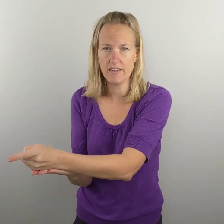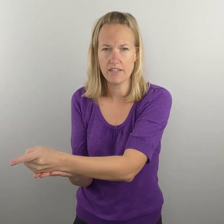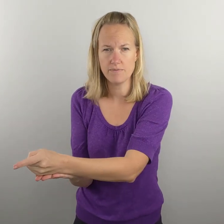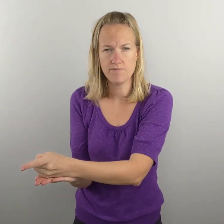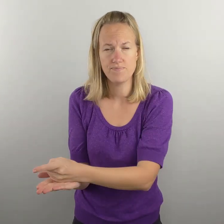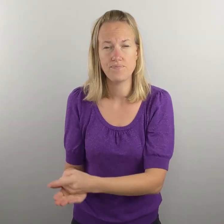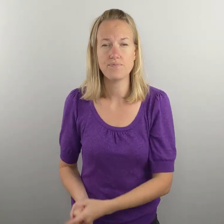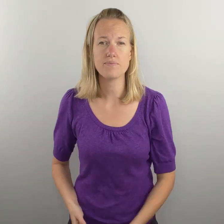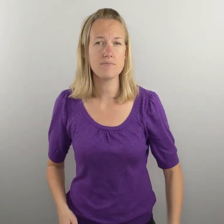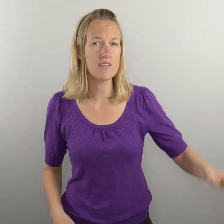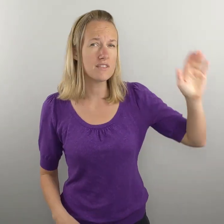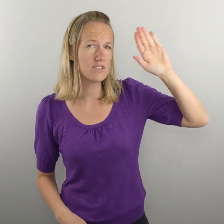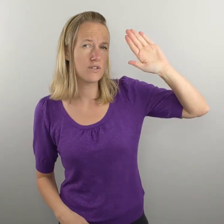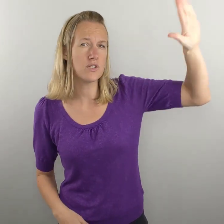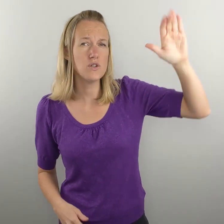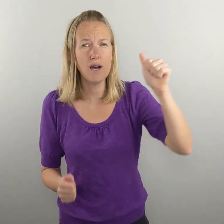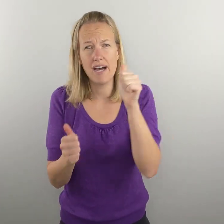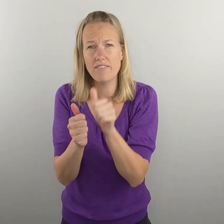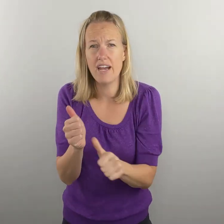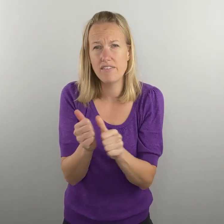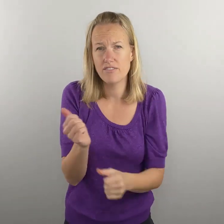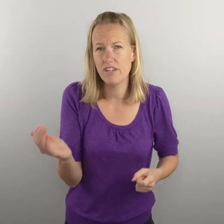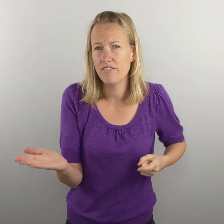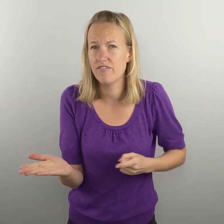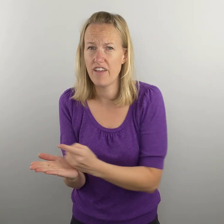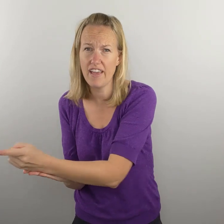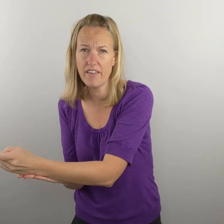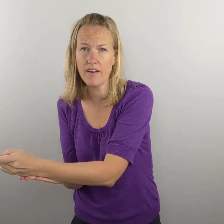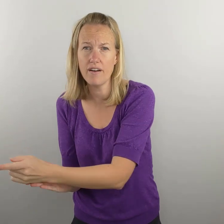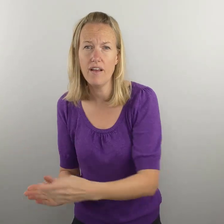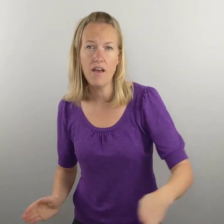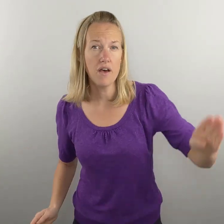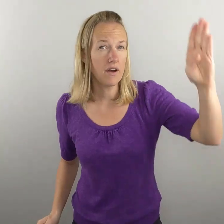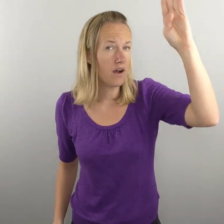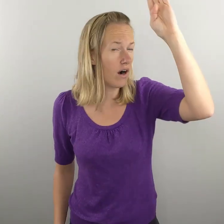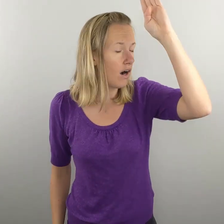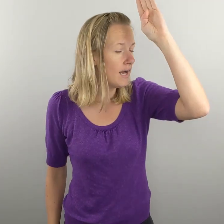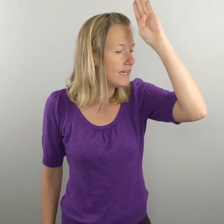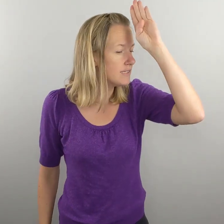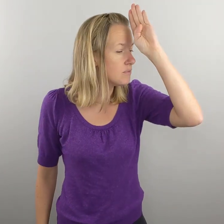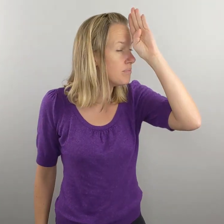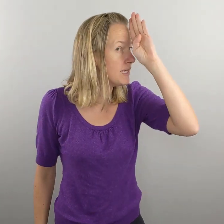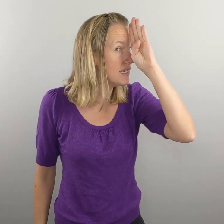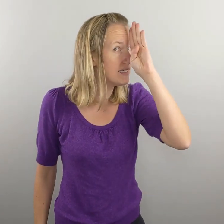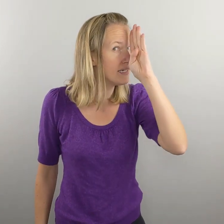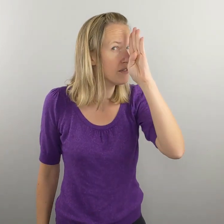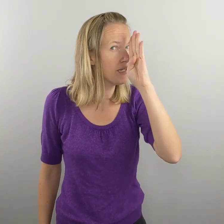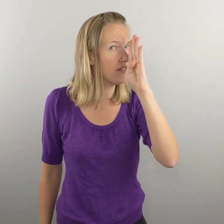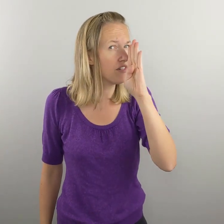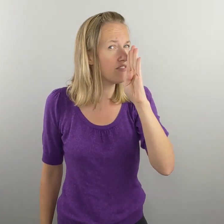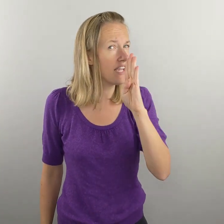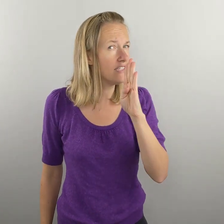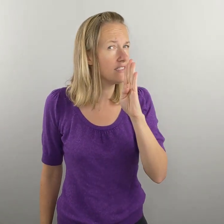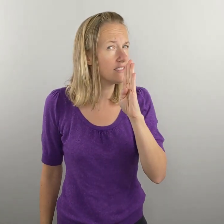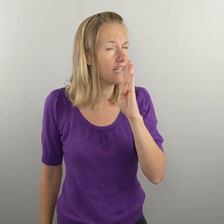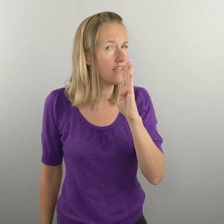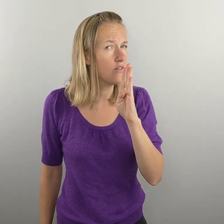failure. So you have every failure. God is a B down the middle of your face, okay? You have